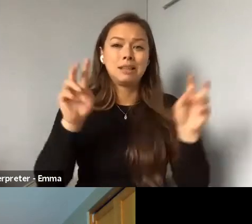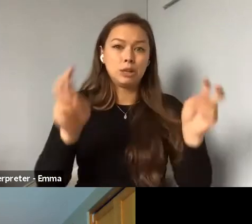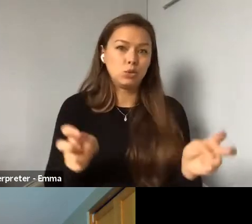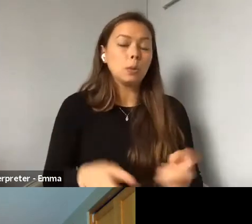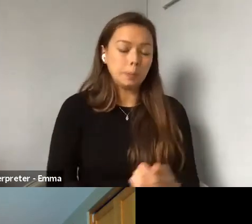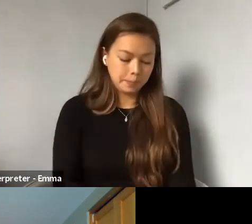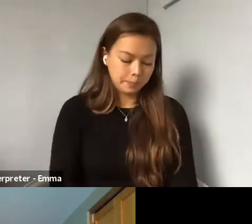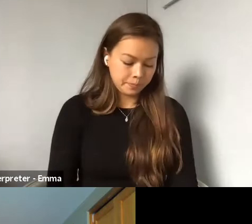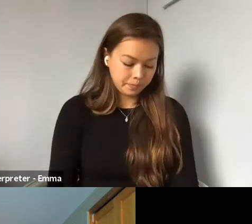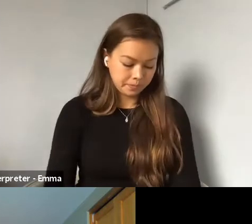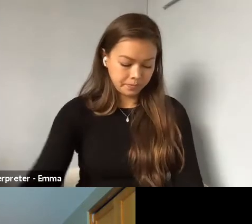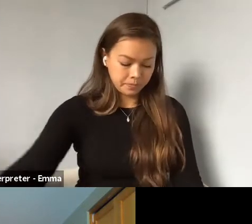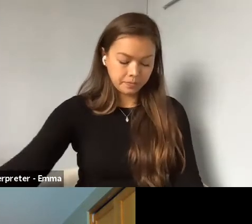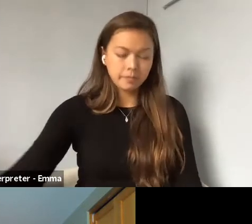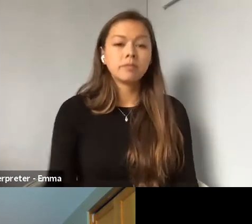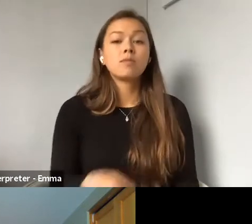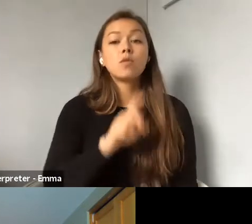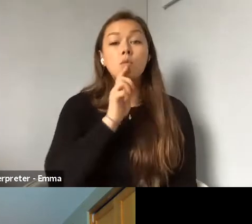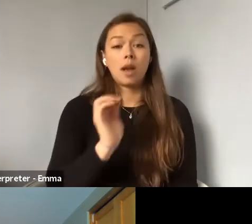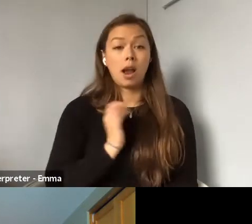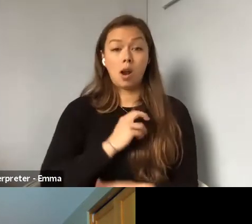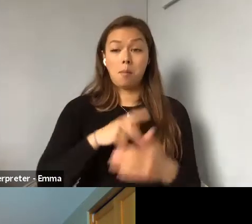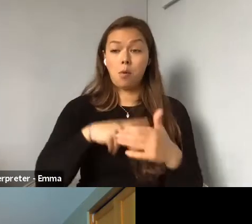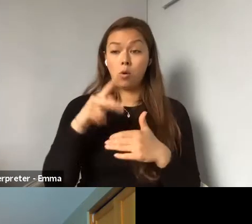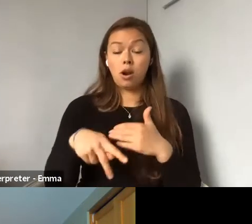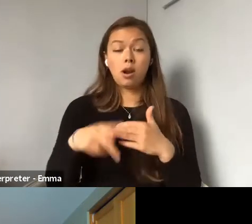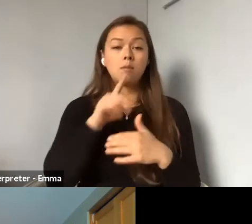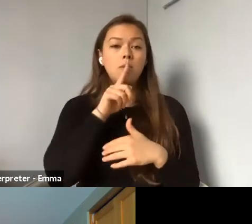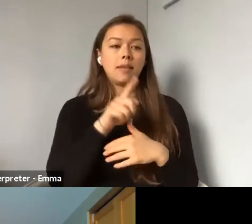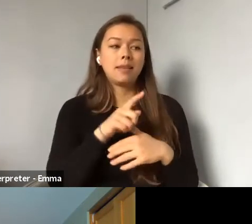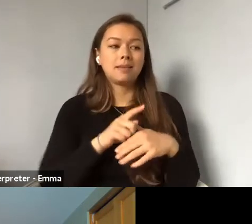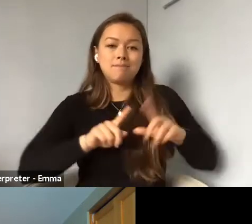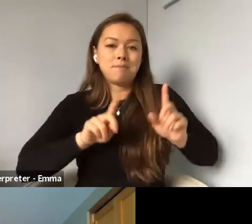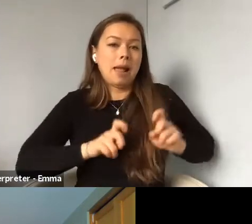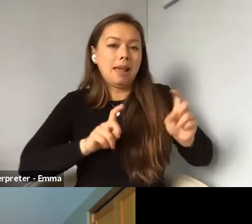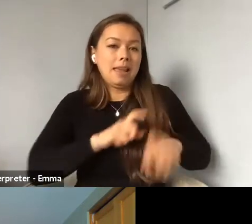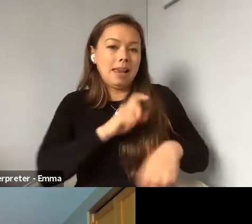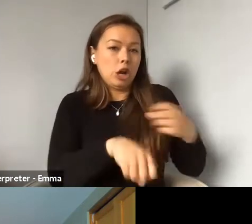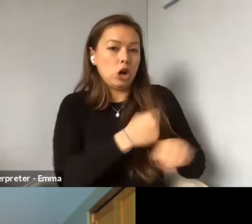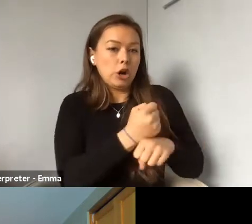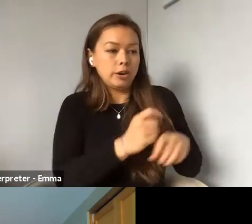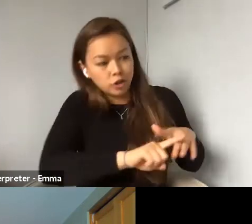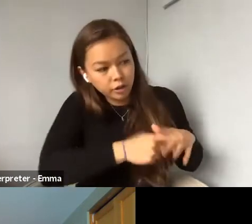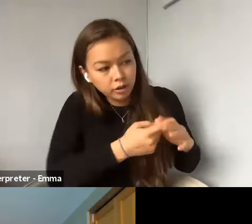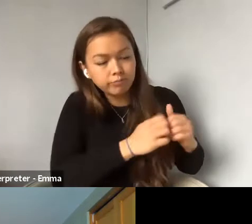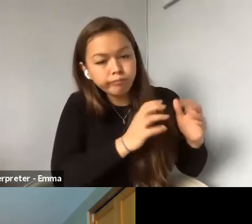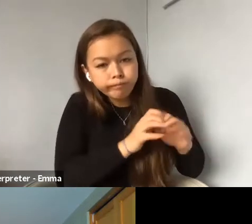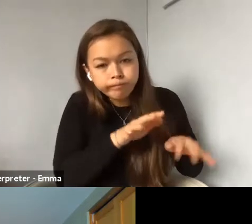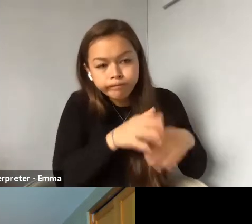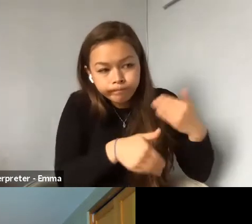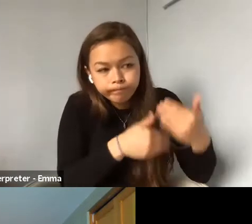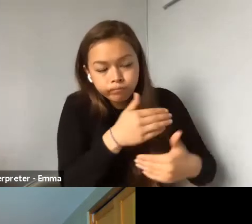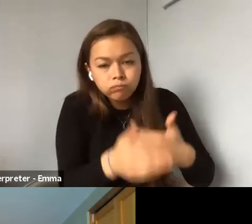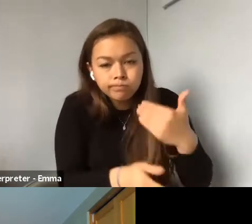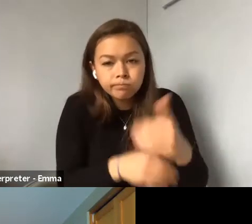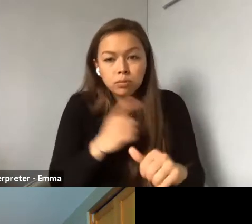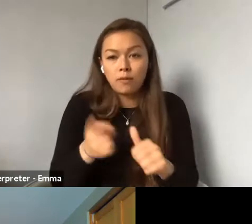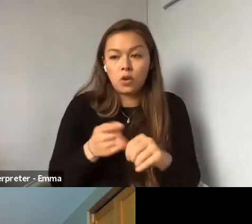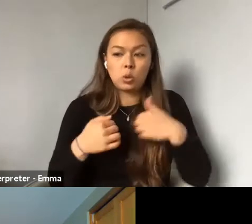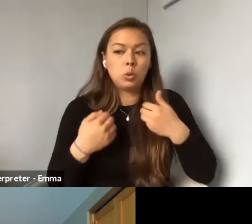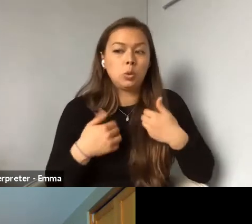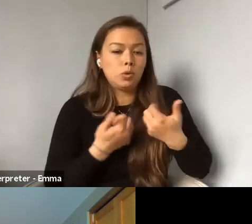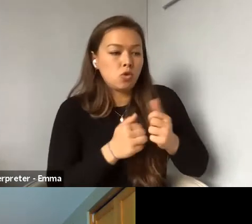program, and so it's sort of our pilot year where we're getting our first youth into assessment. And just some of our early